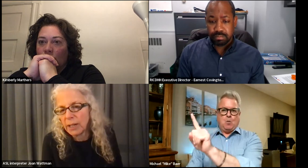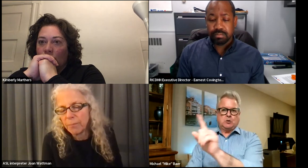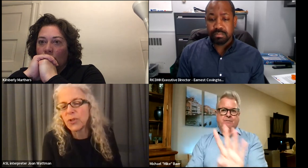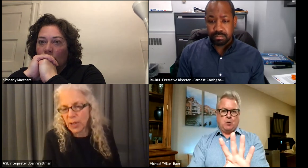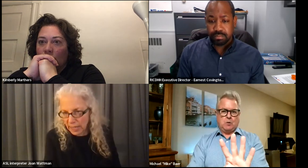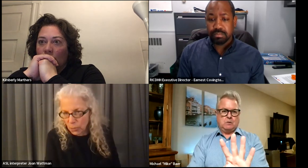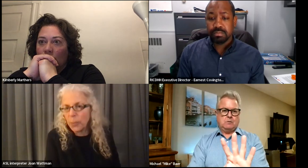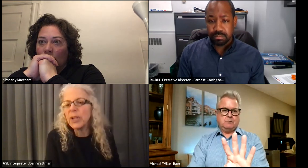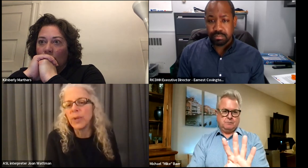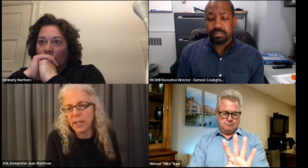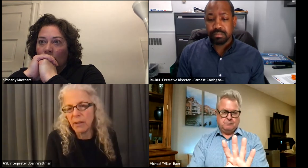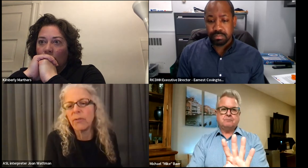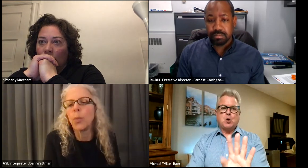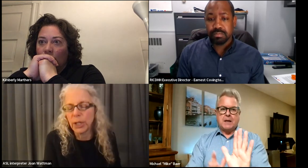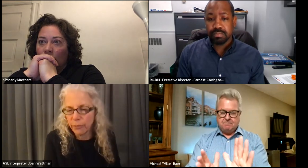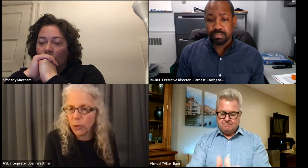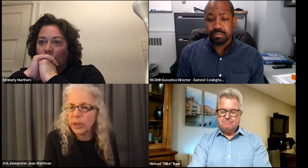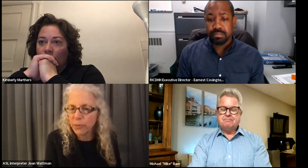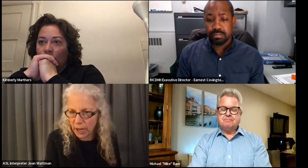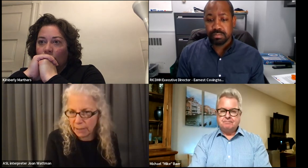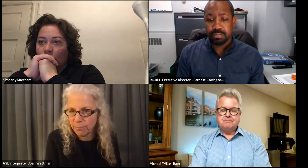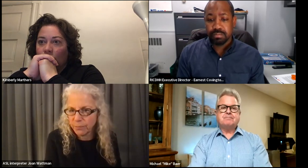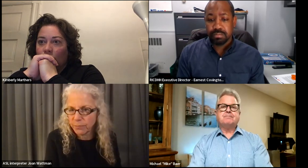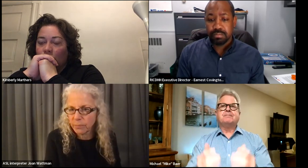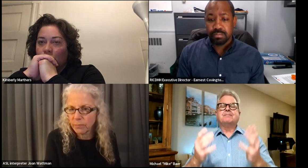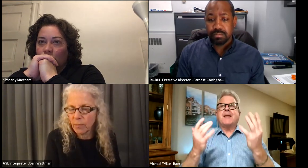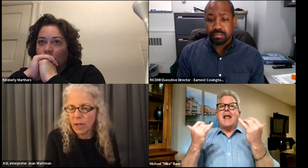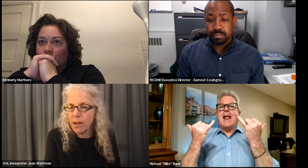school. So that is what we agreed, 1 to 4 this Friday.